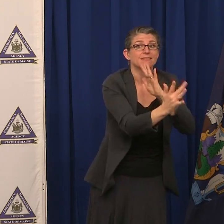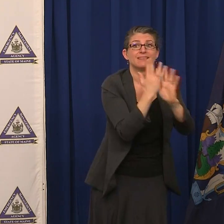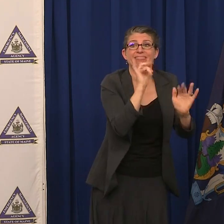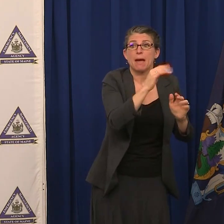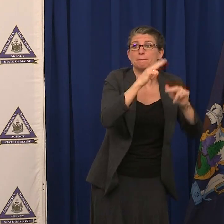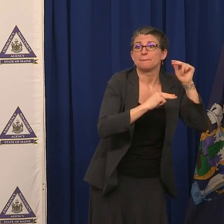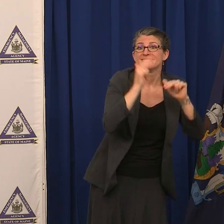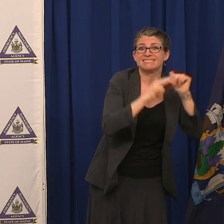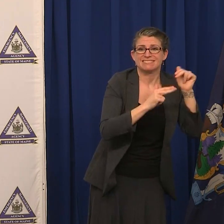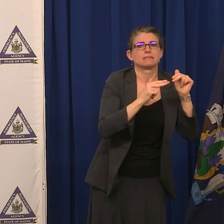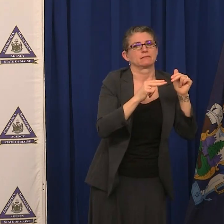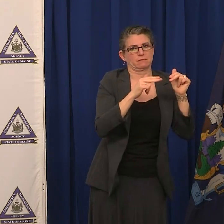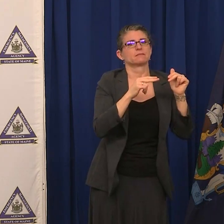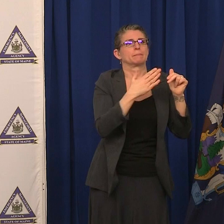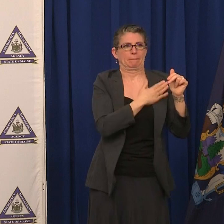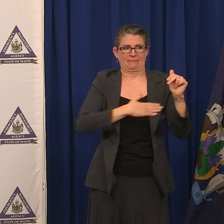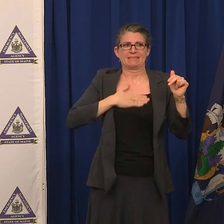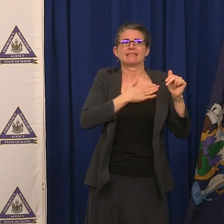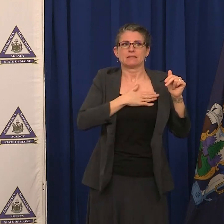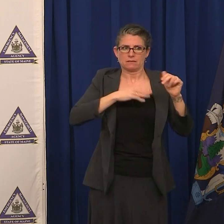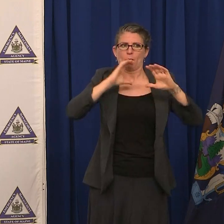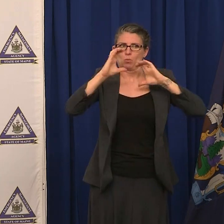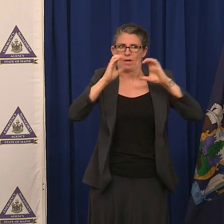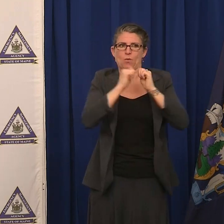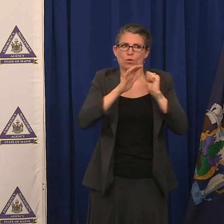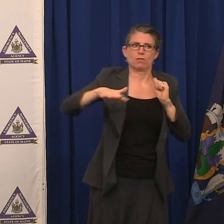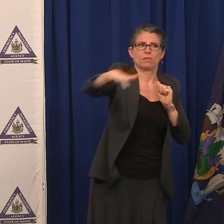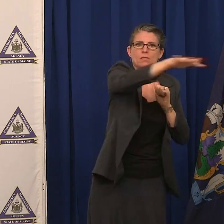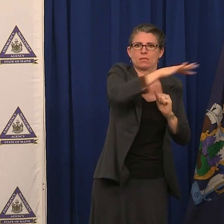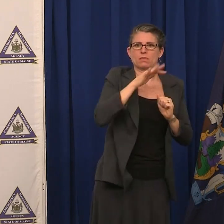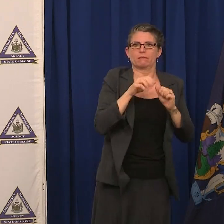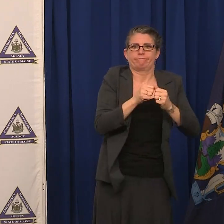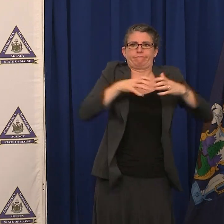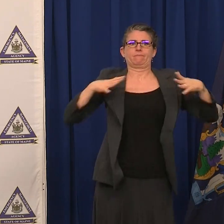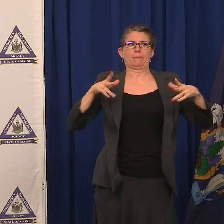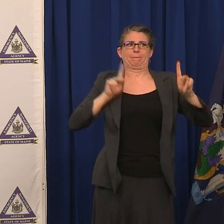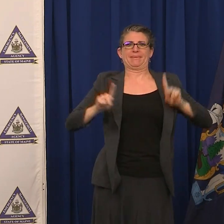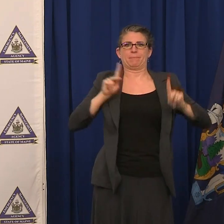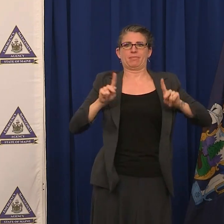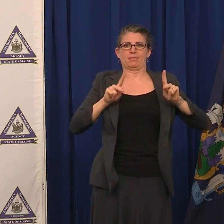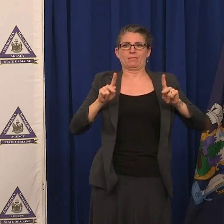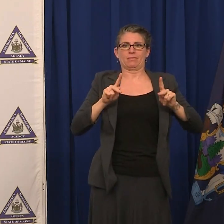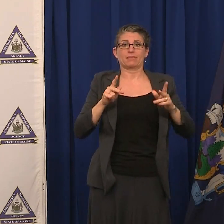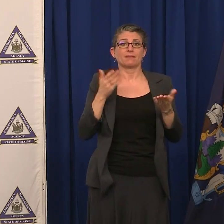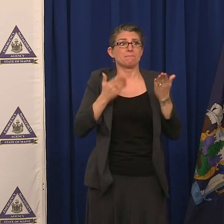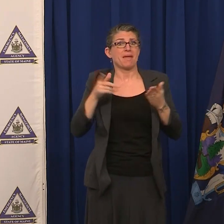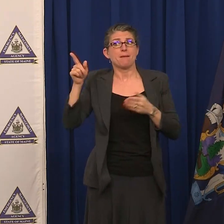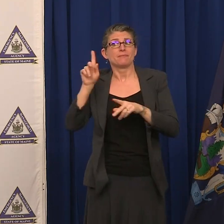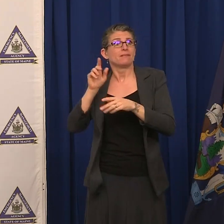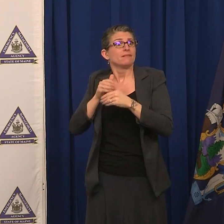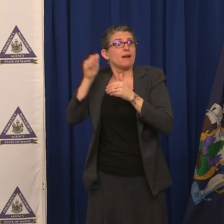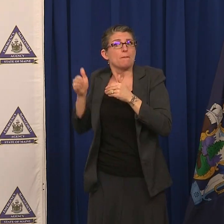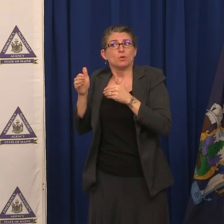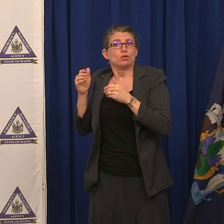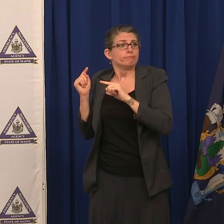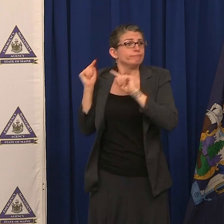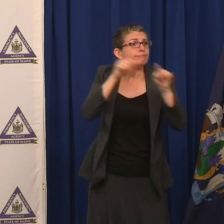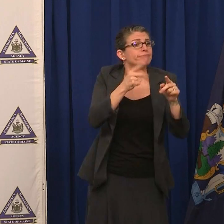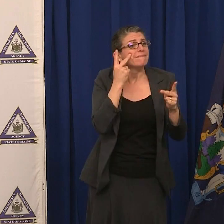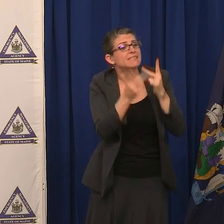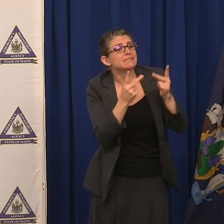that family members, whether they are near or far, can be made aware of what's going on at the place where their loved one lives.